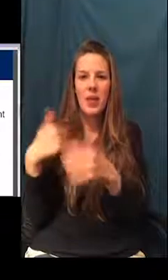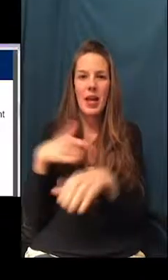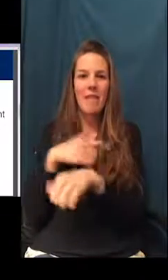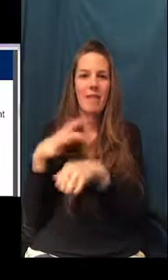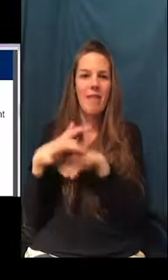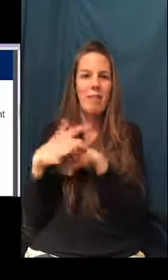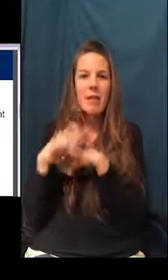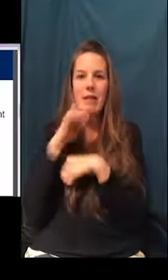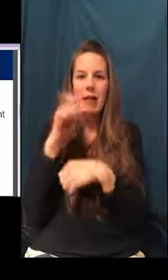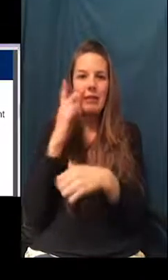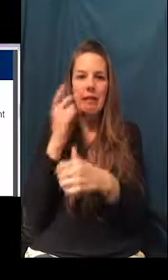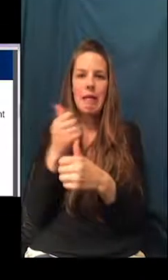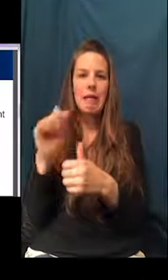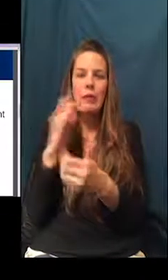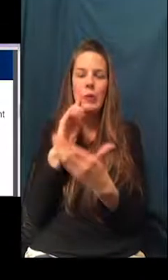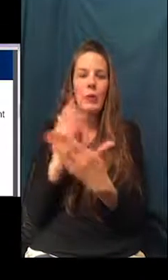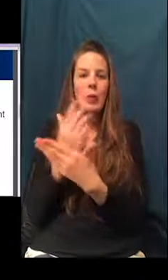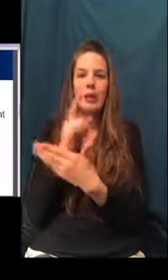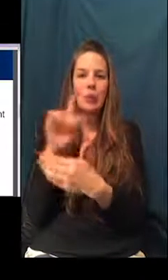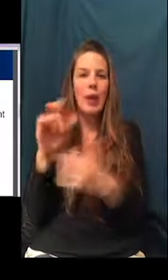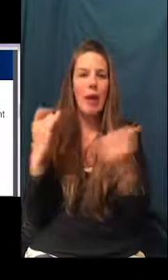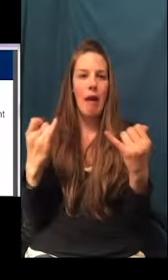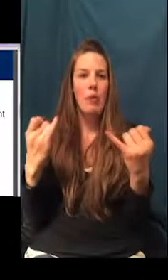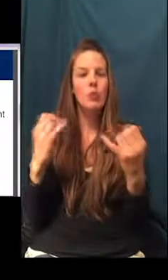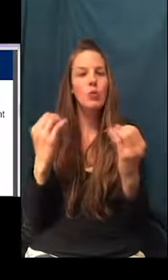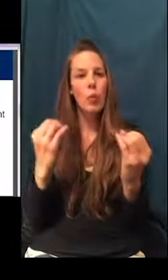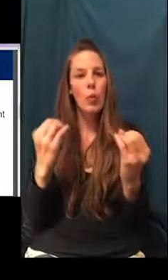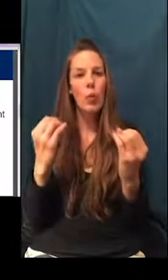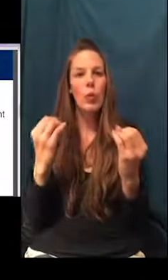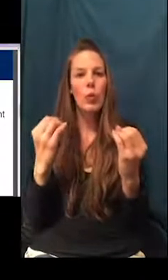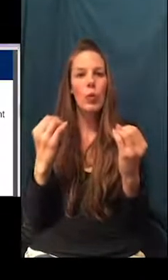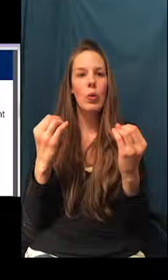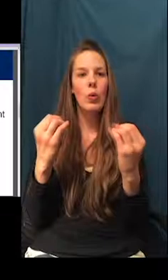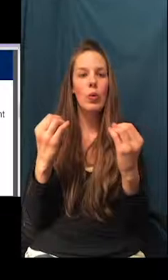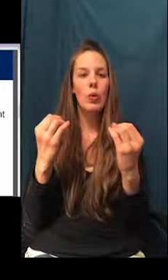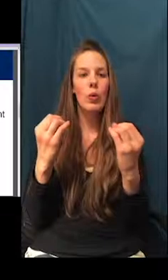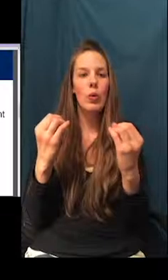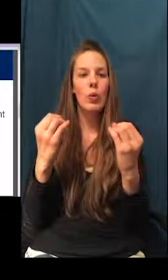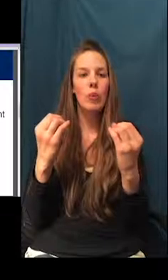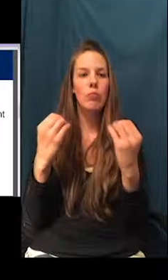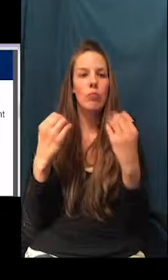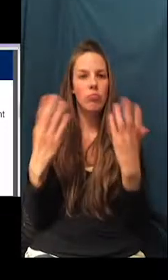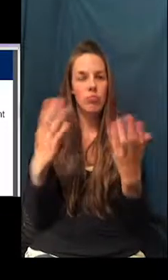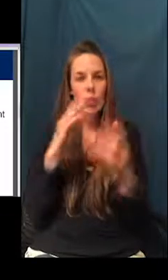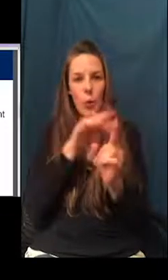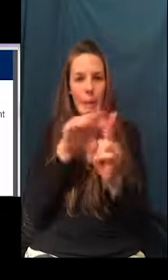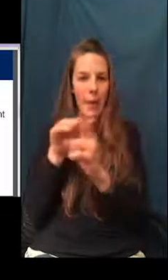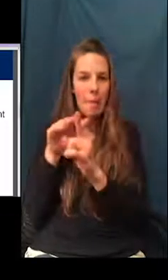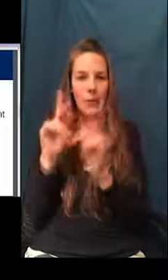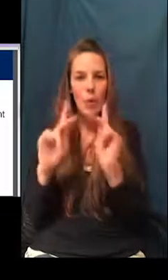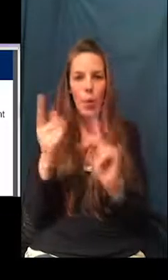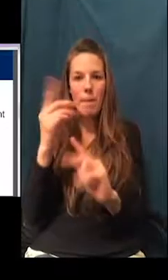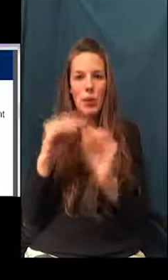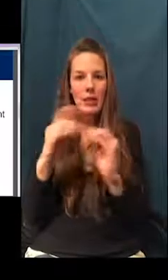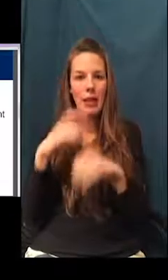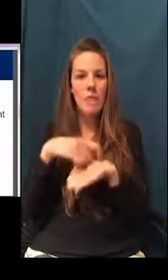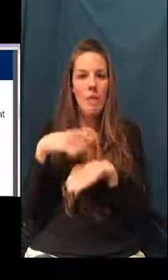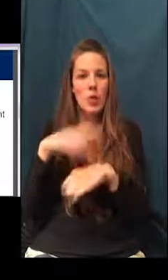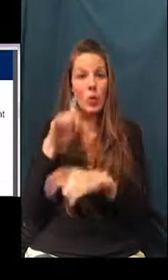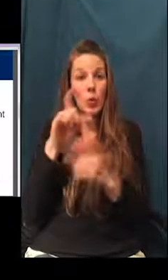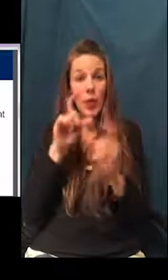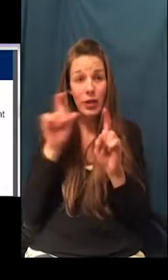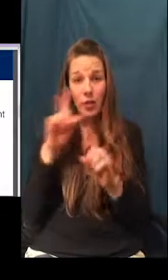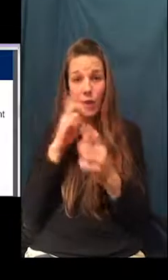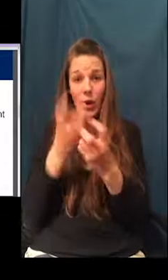available, and I'm not seeing any new questions at this time. So I'm going to just remind people one more time that if you have questions